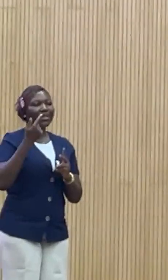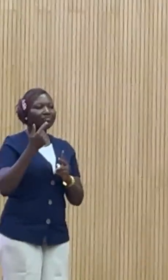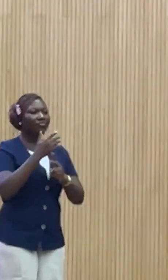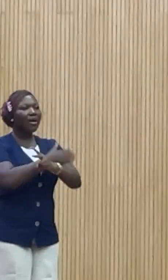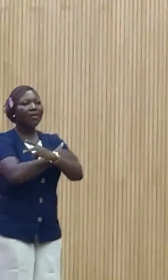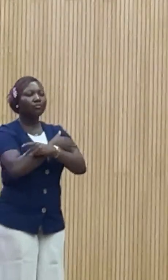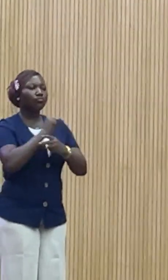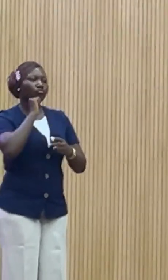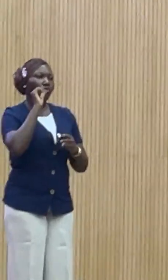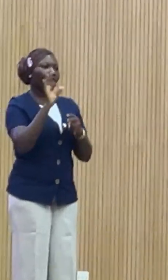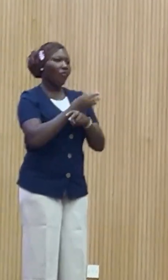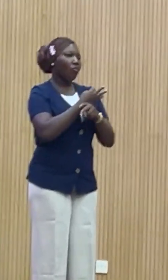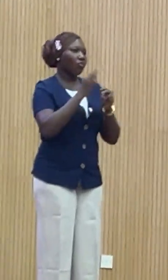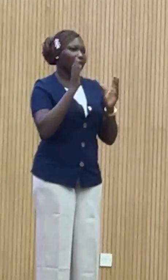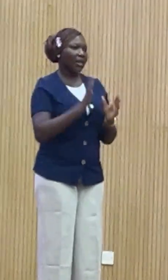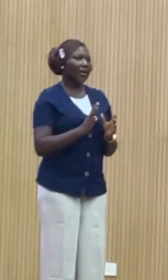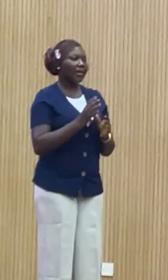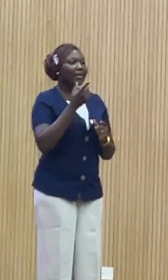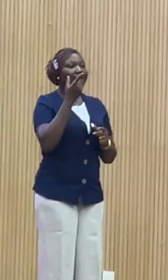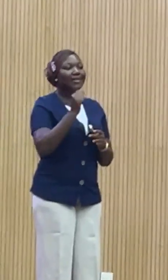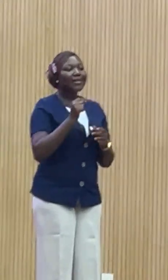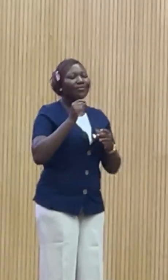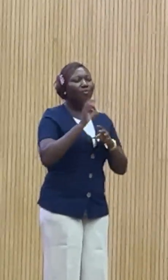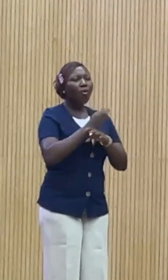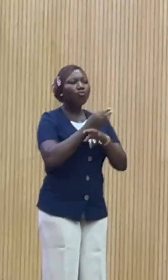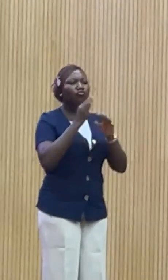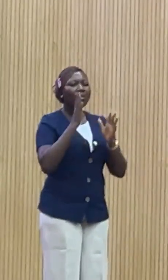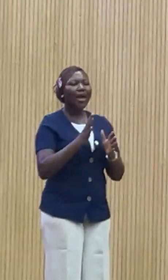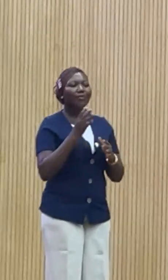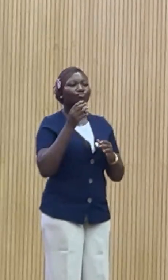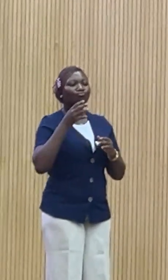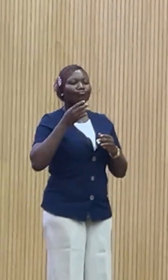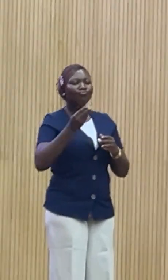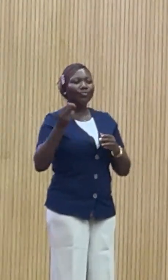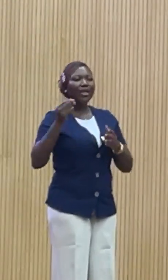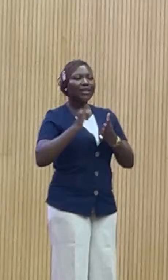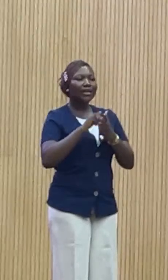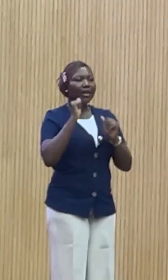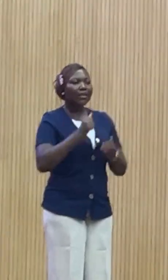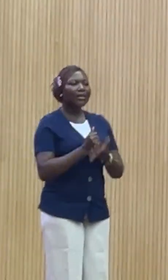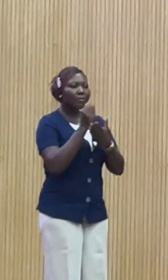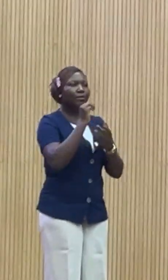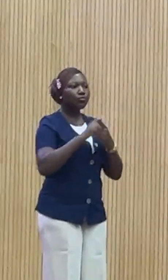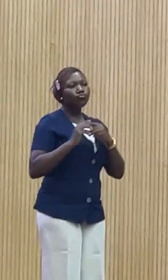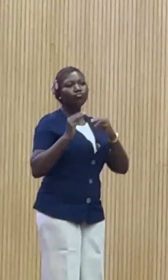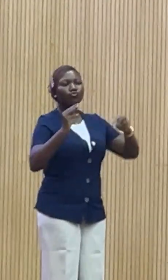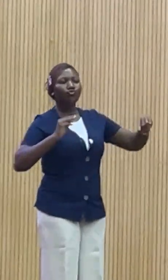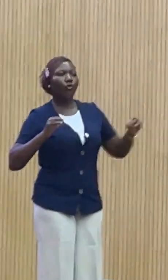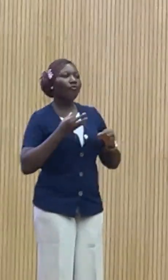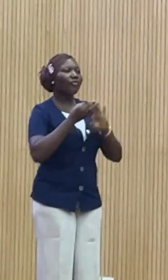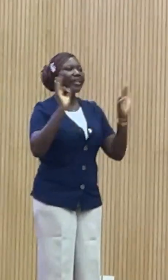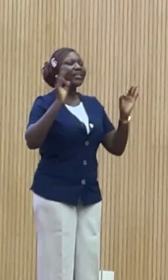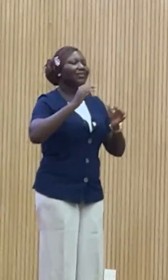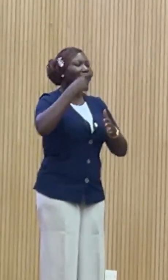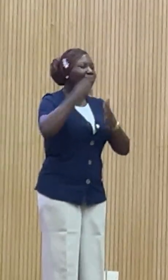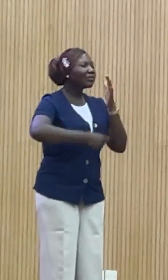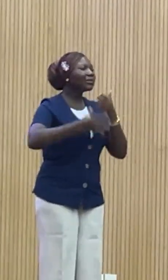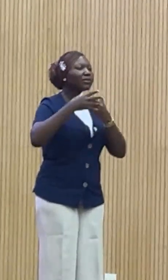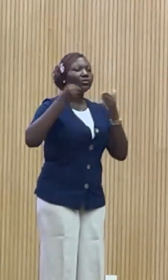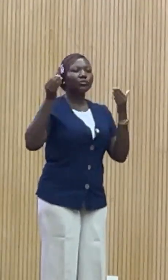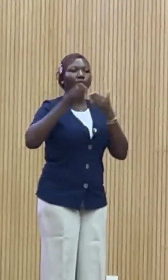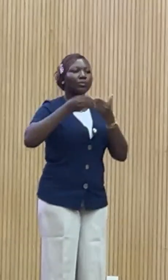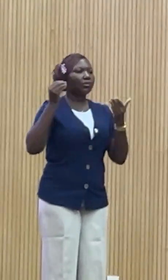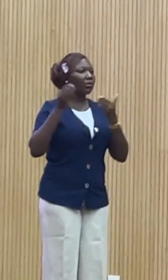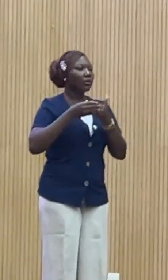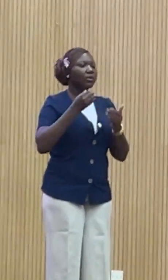functional varieties that would move the way that the user wants them to move would cost over $10,000, $20,000, completely inaccessible. And the ones that were accessible were